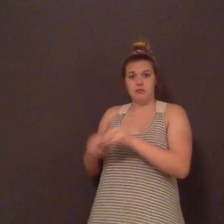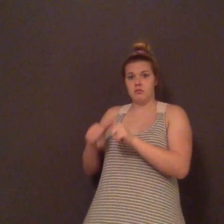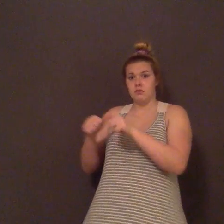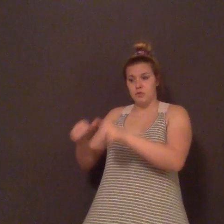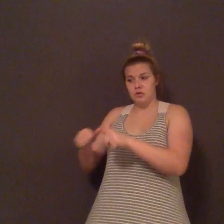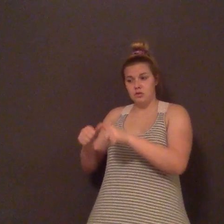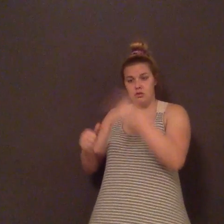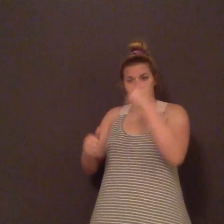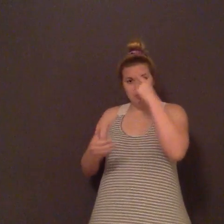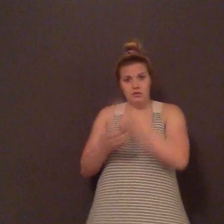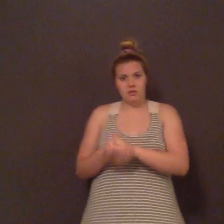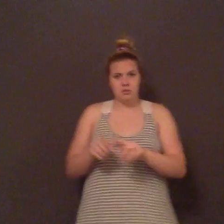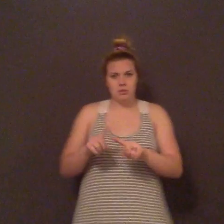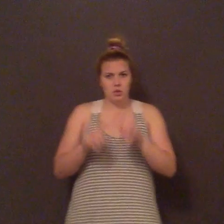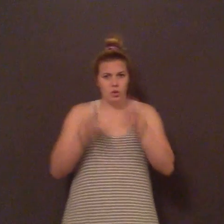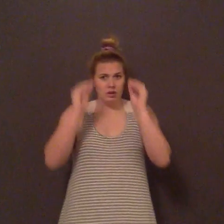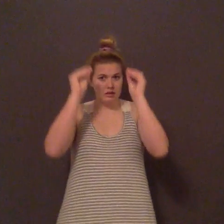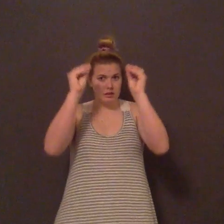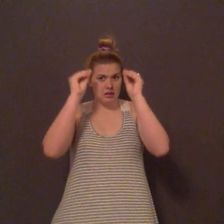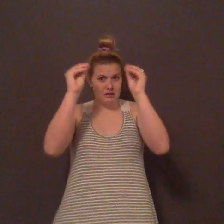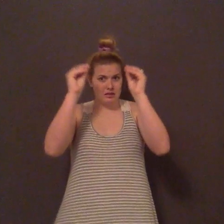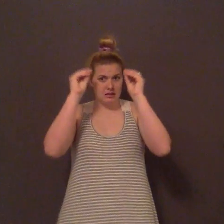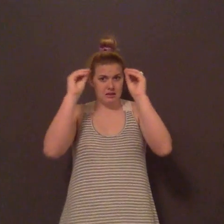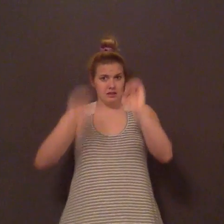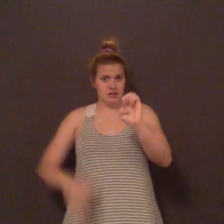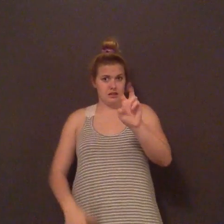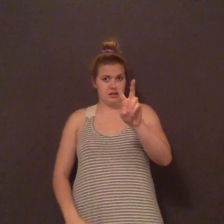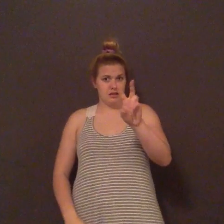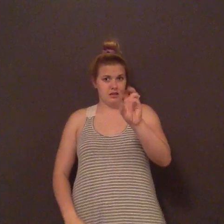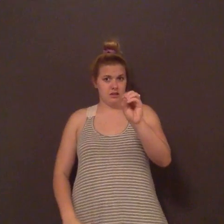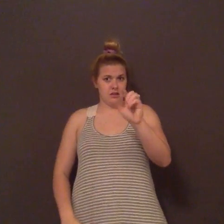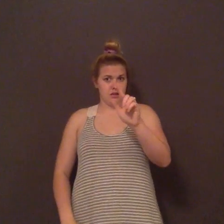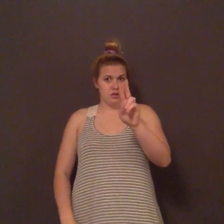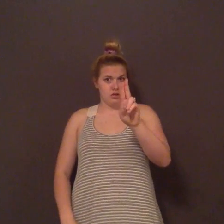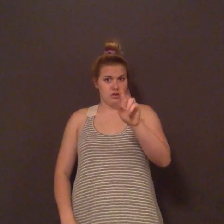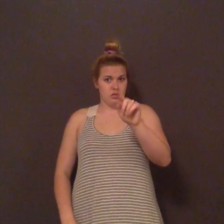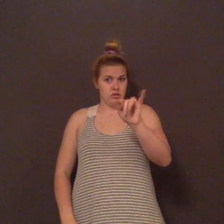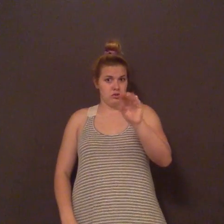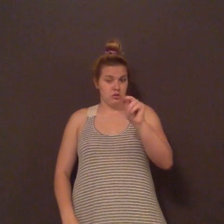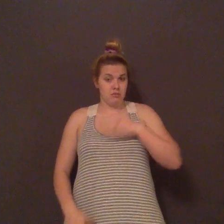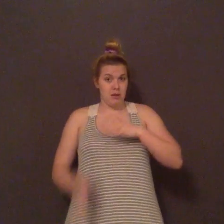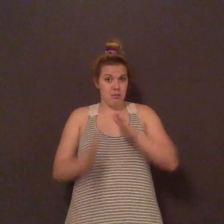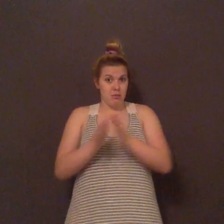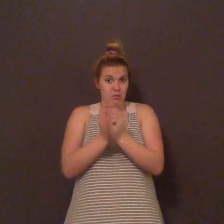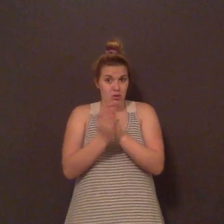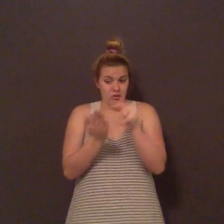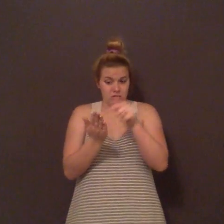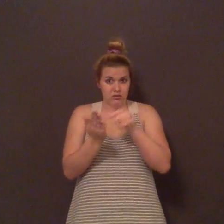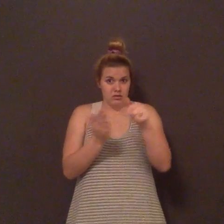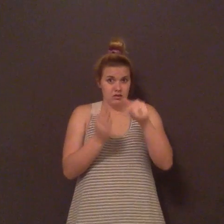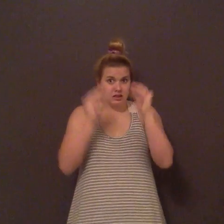teaching evolution. Mr. Whitaker, I teach what my textbooks tell me to teach. It comes from real people who have conducted